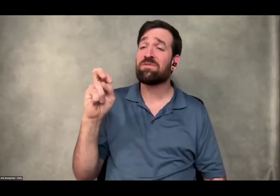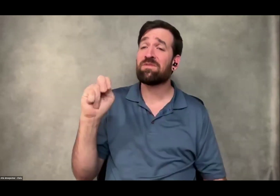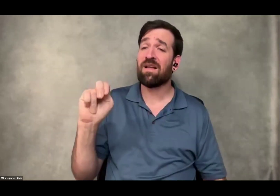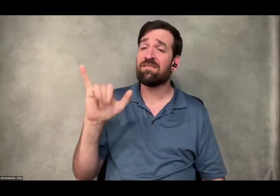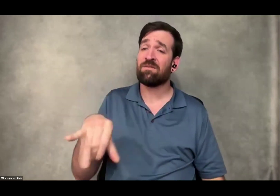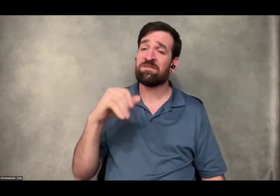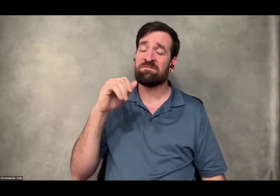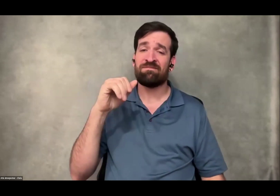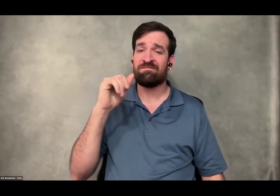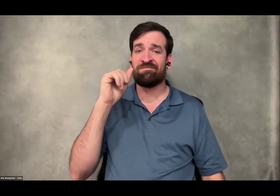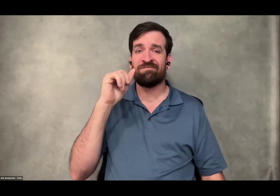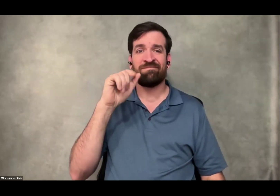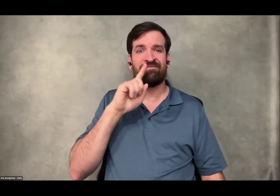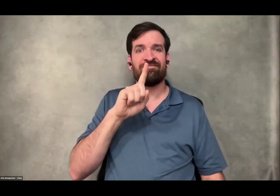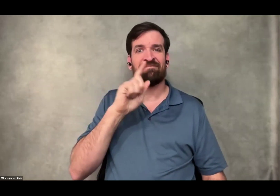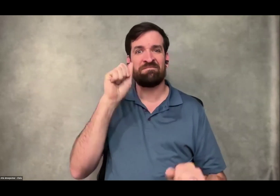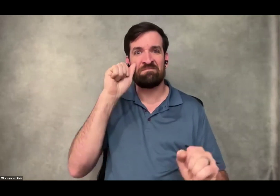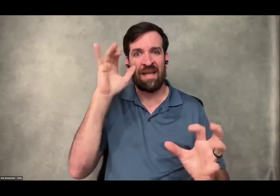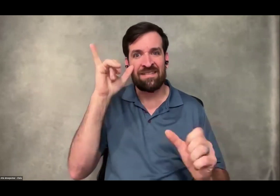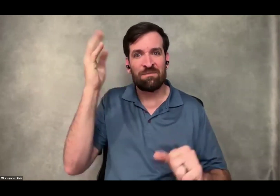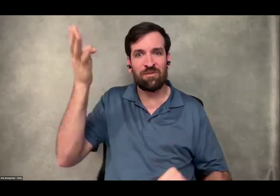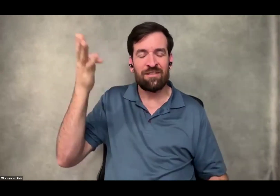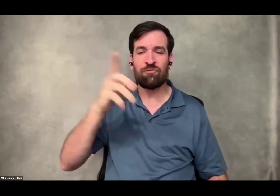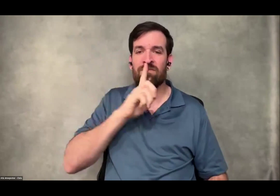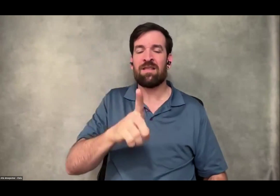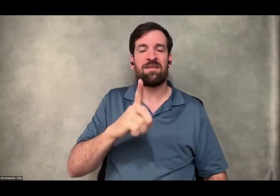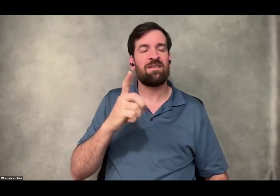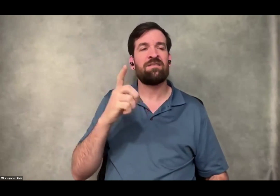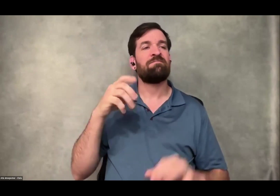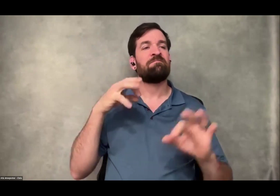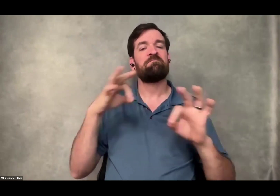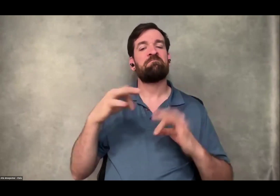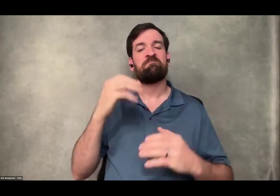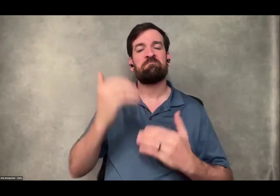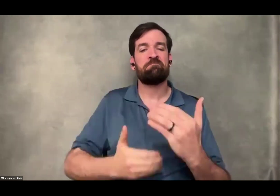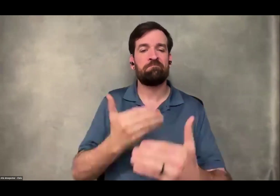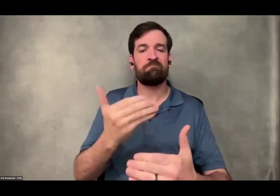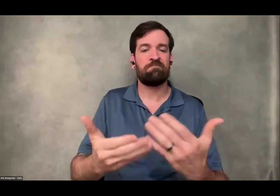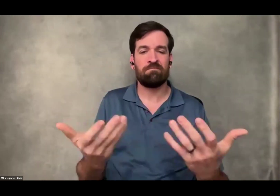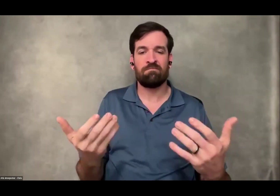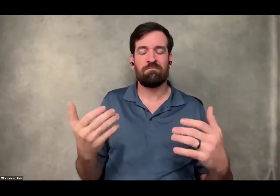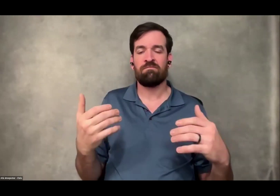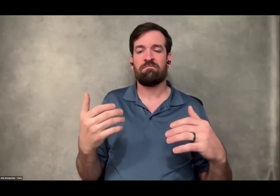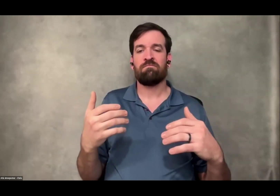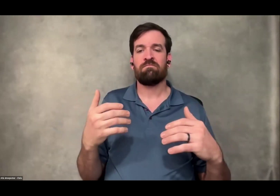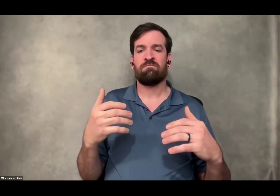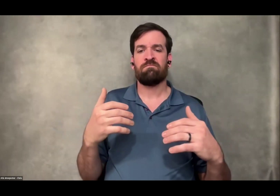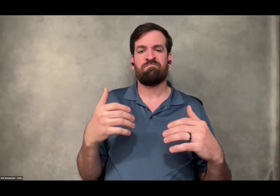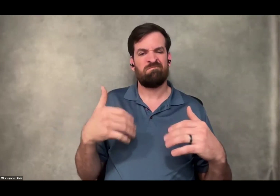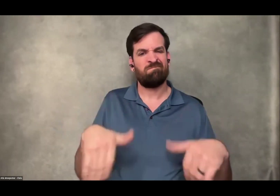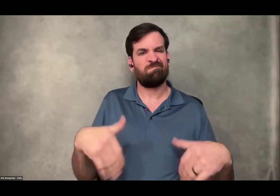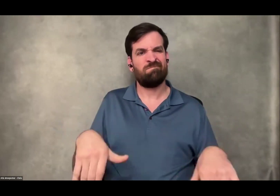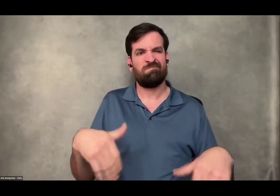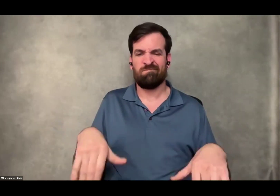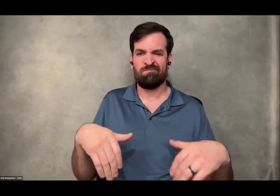an amazing presentation, and it really took us through kind of a very amazing